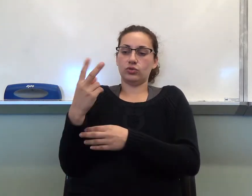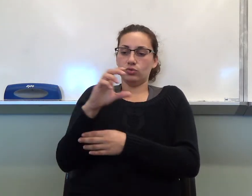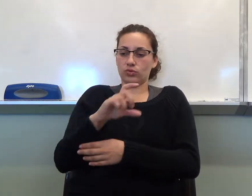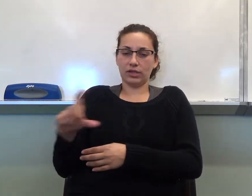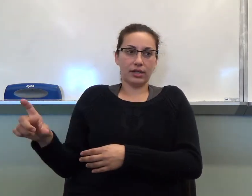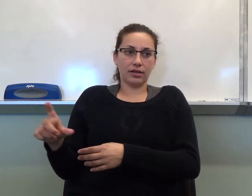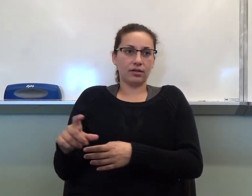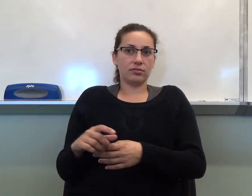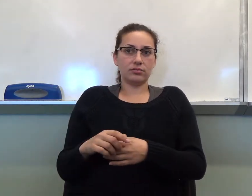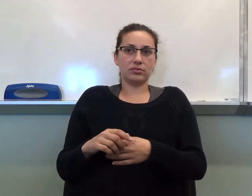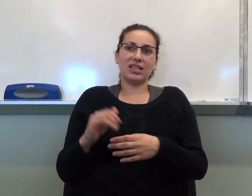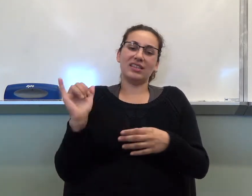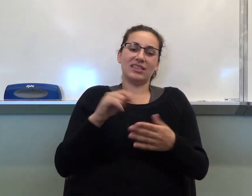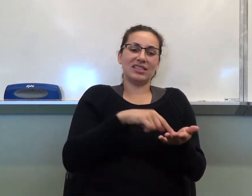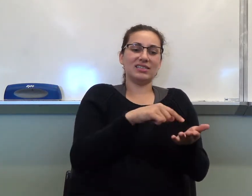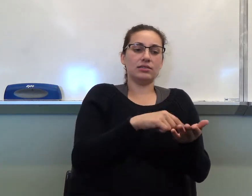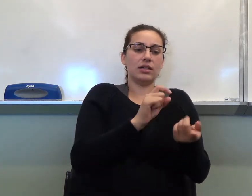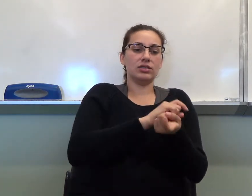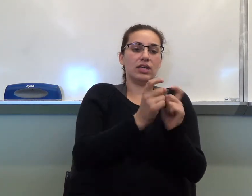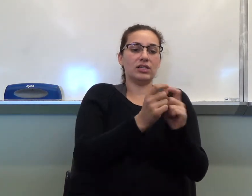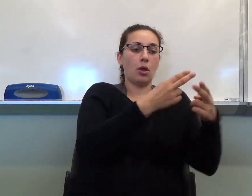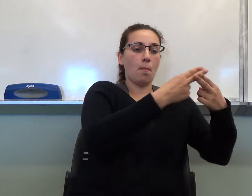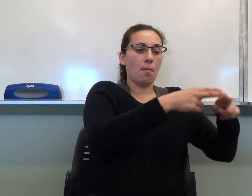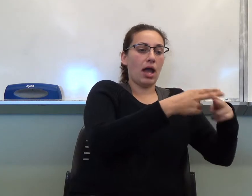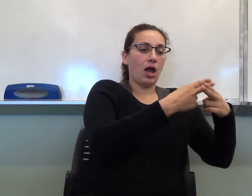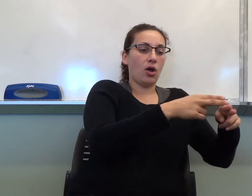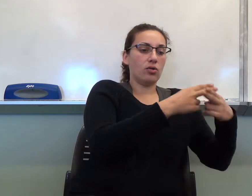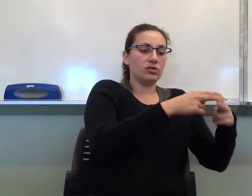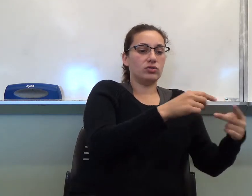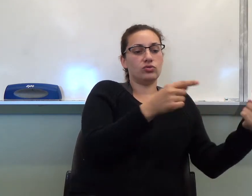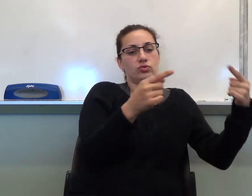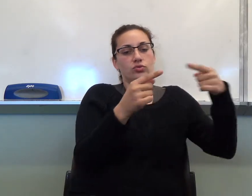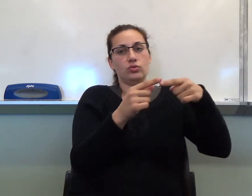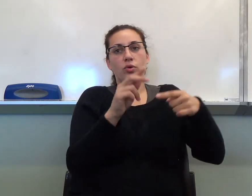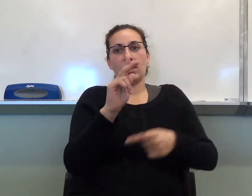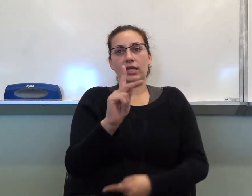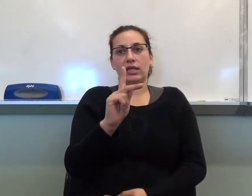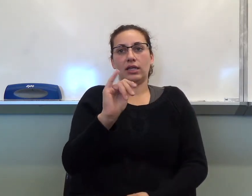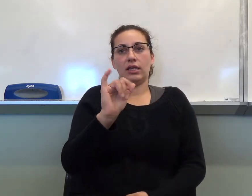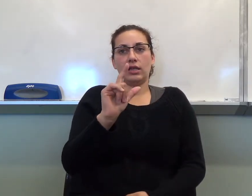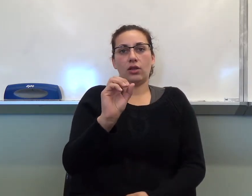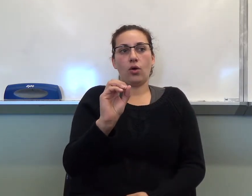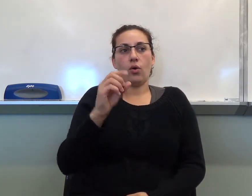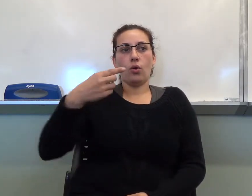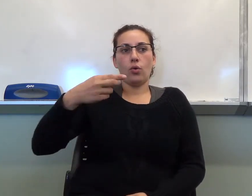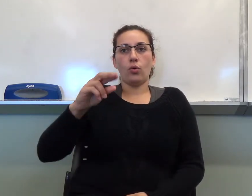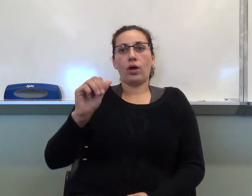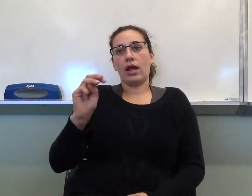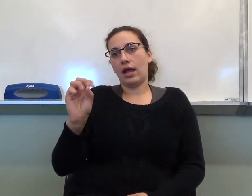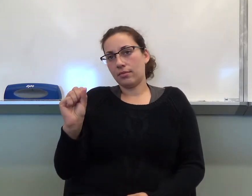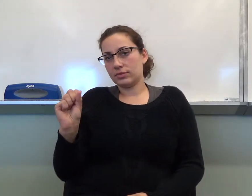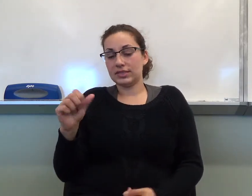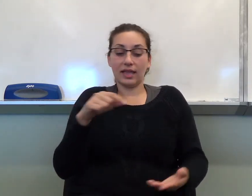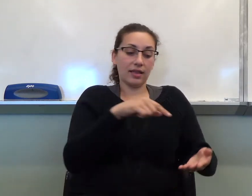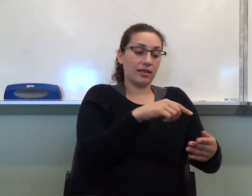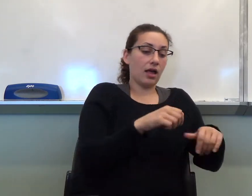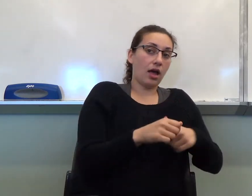between pounds and kilograms, and this becomes to be ounces and grams and so forth. So that's